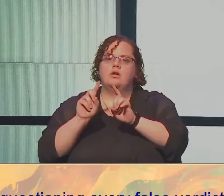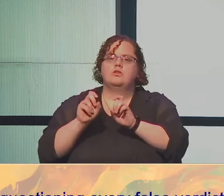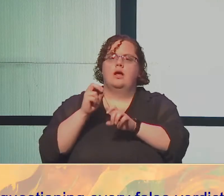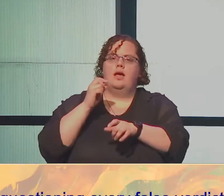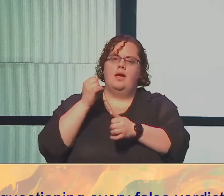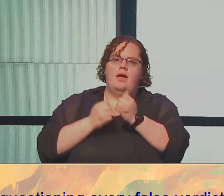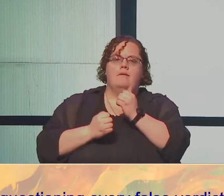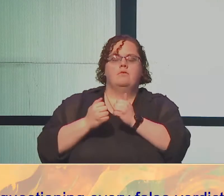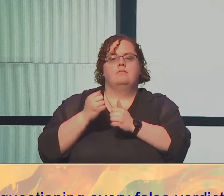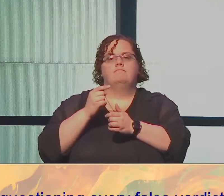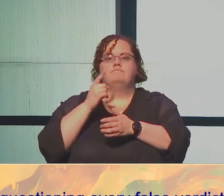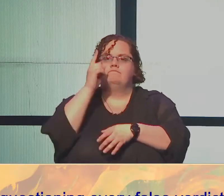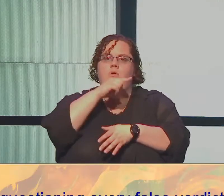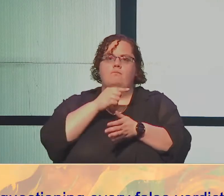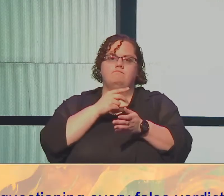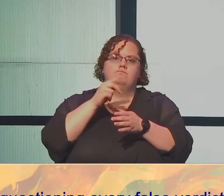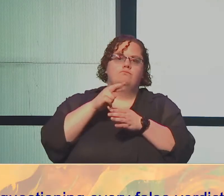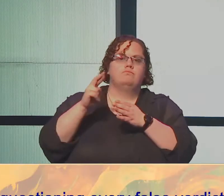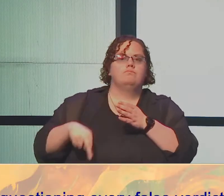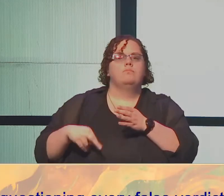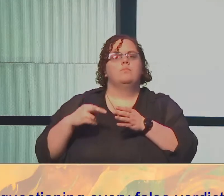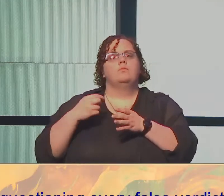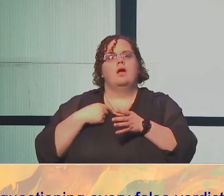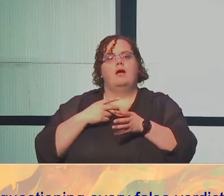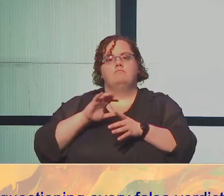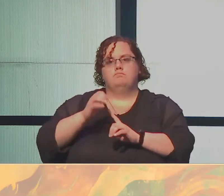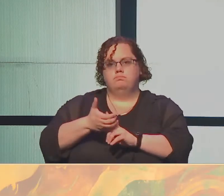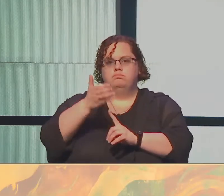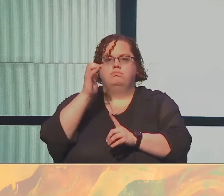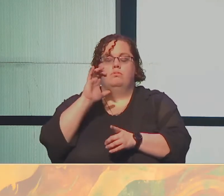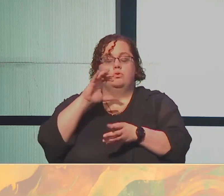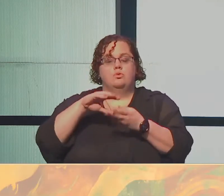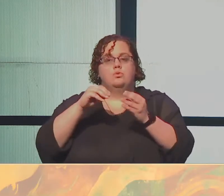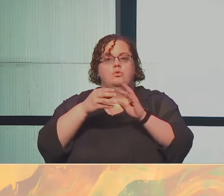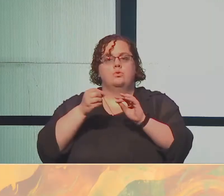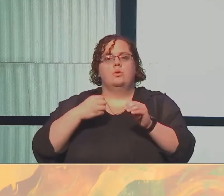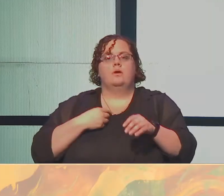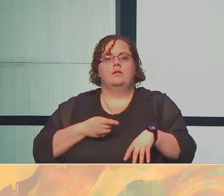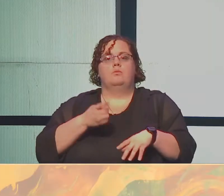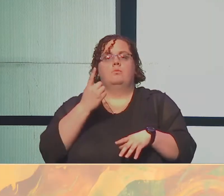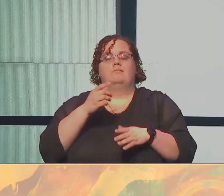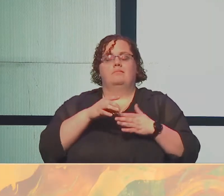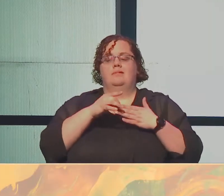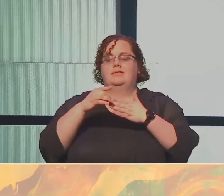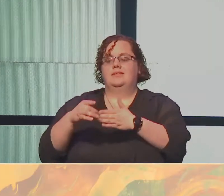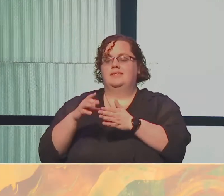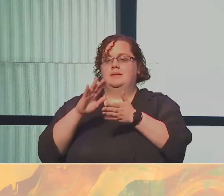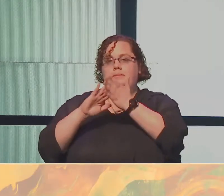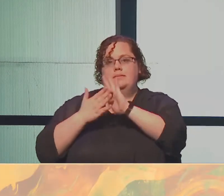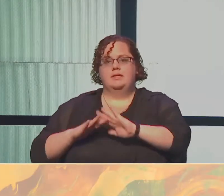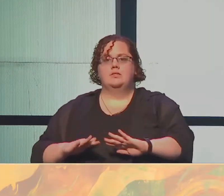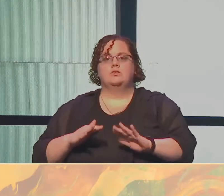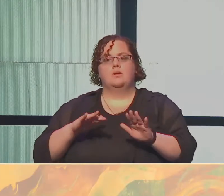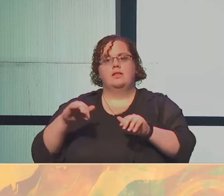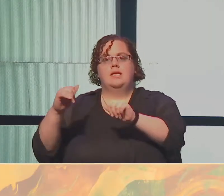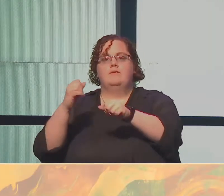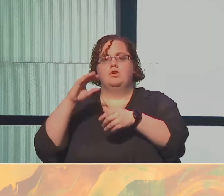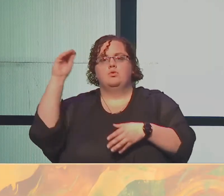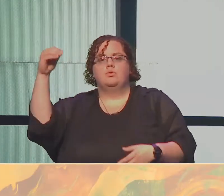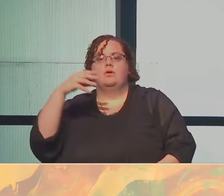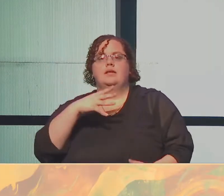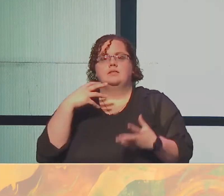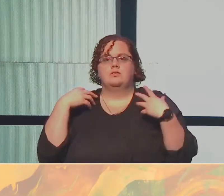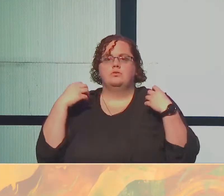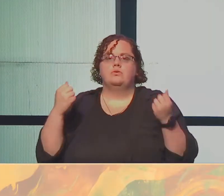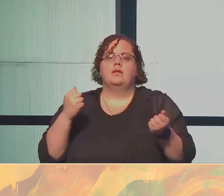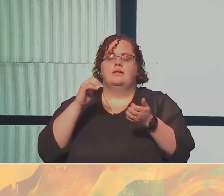and uncovering the better story, the one written in love, the one that leads to peace. And so go in grace and in strength and as